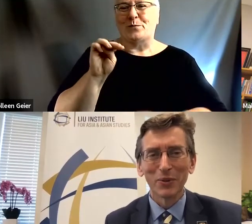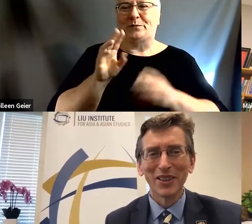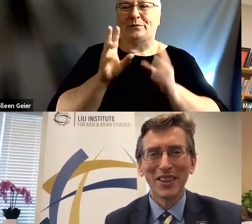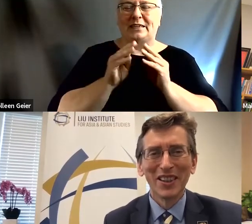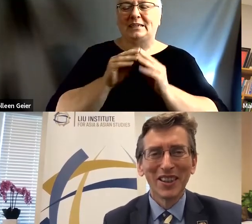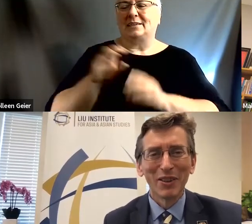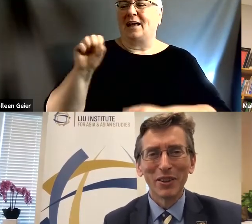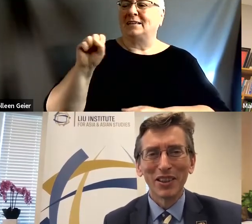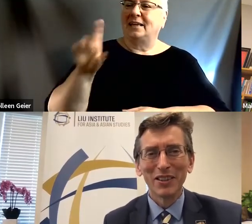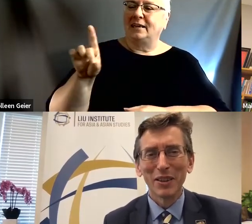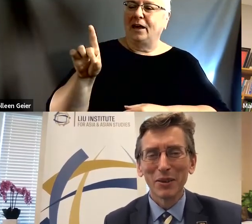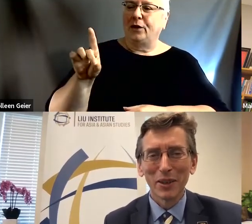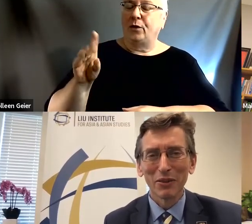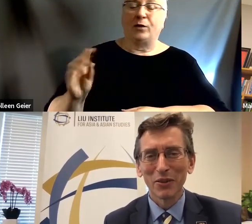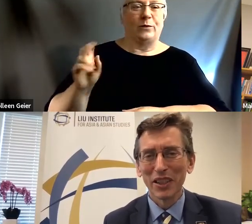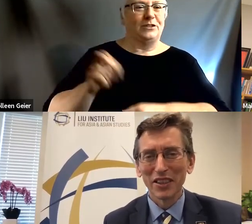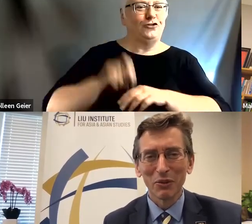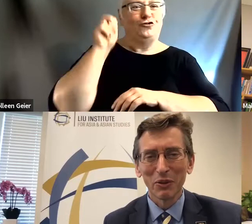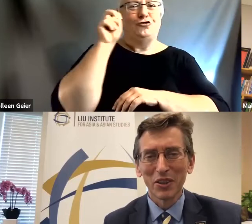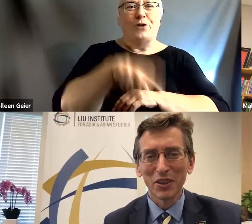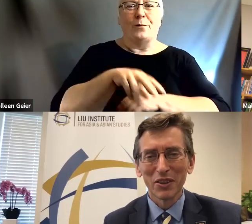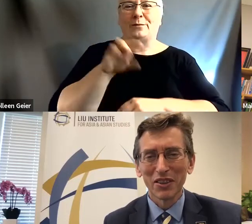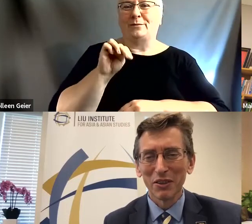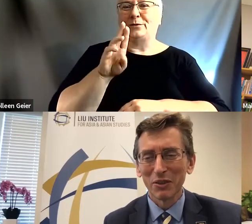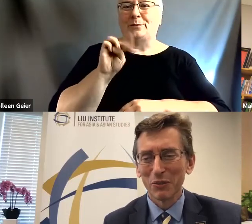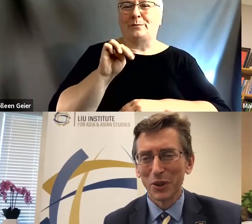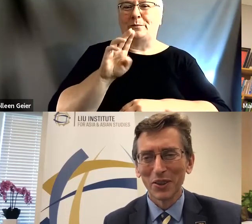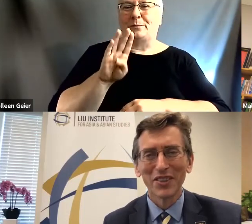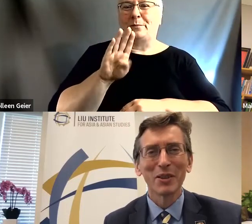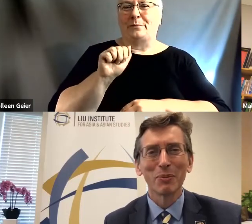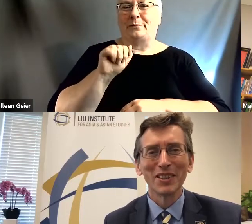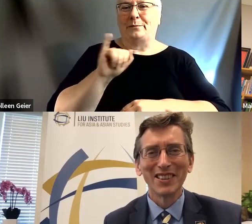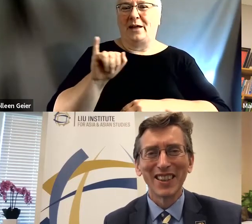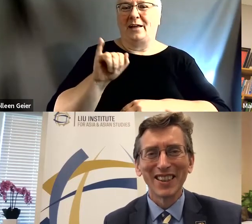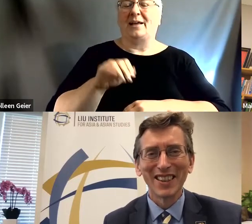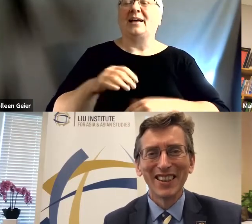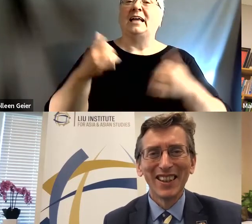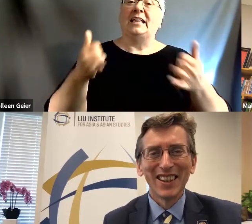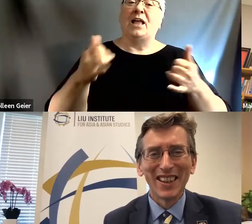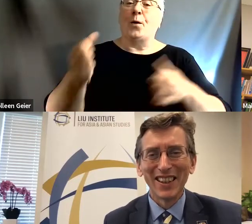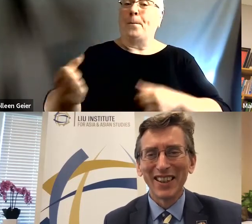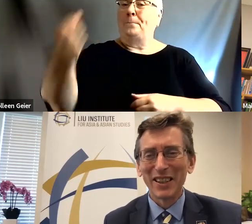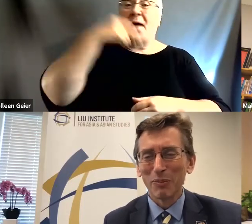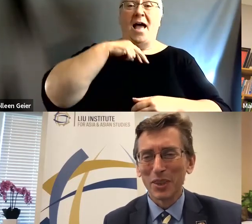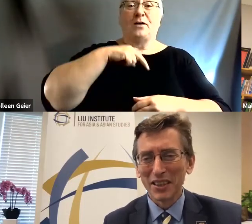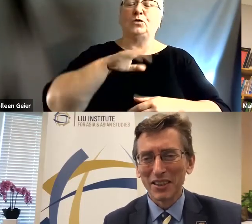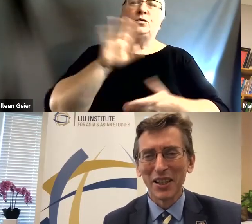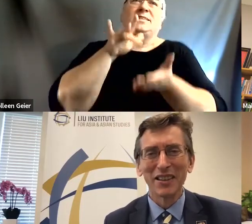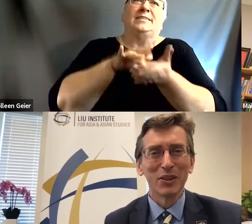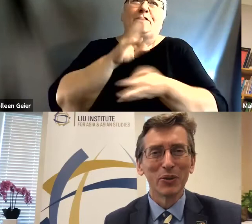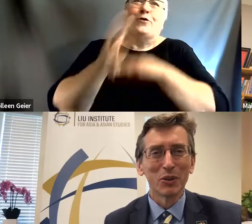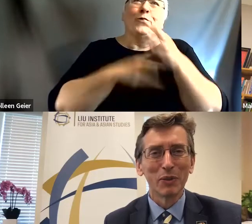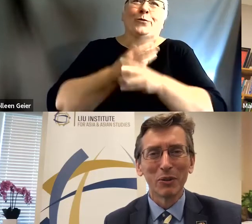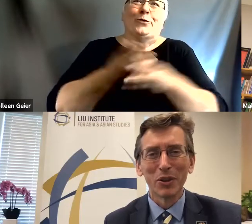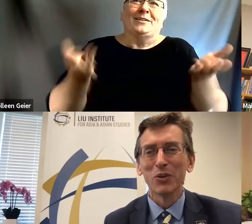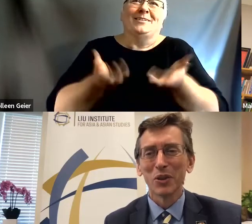now within a matter of seconds, we return to the center of the world, South Bend, Indiana. And I'm delighted to hand